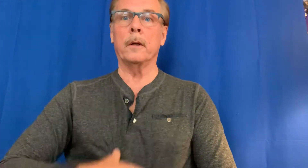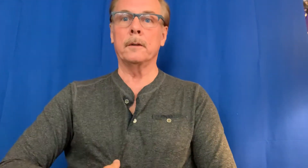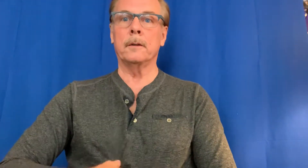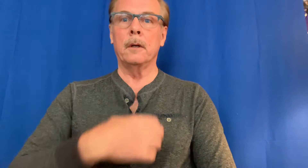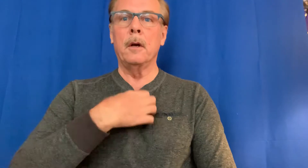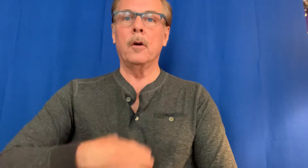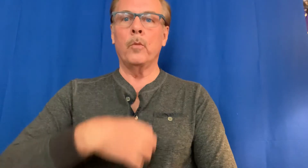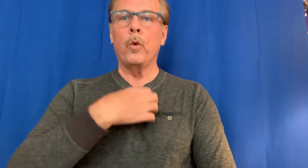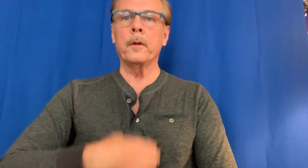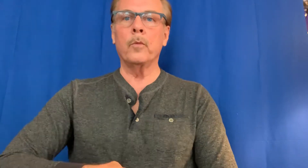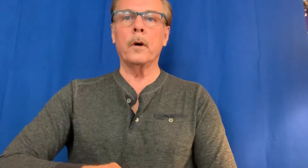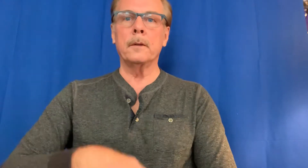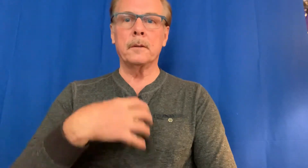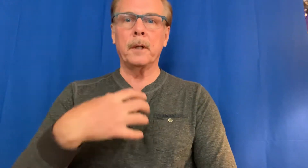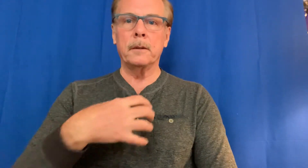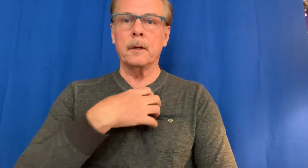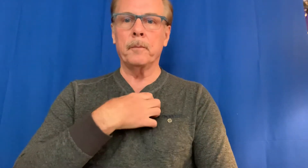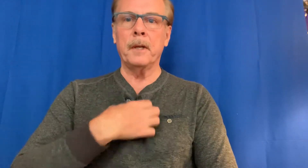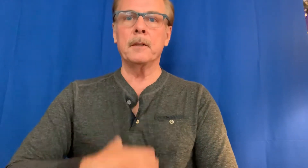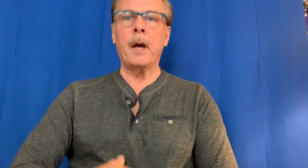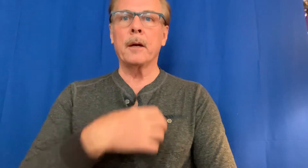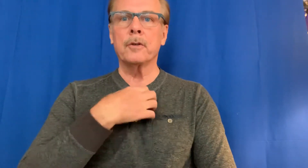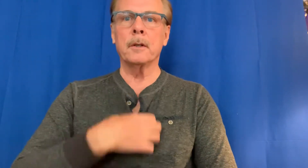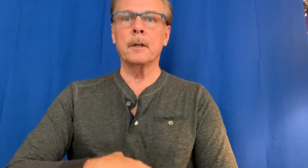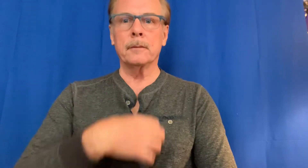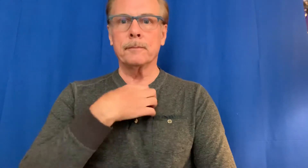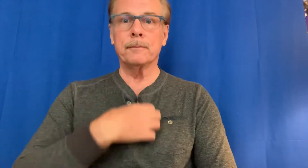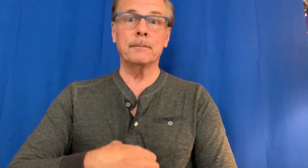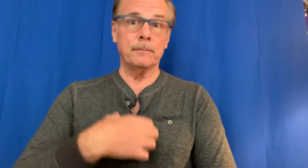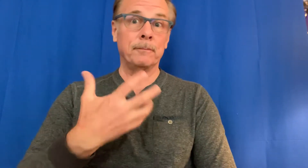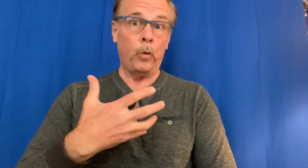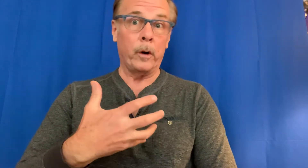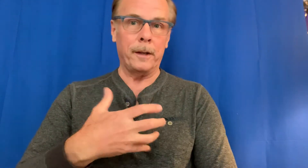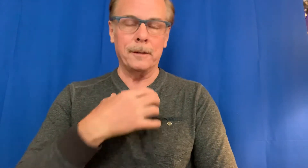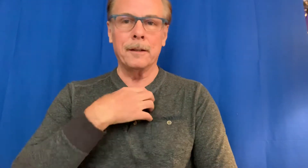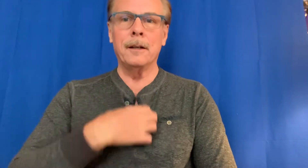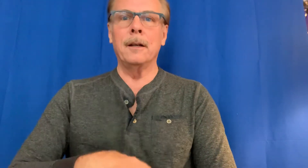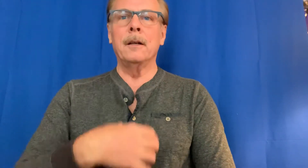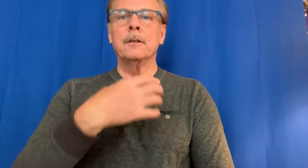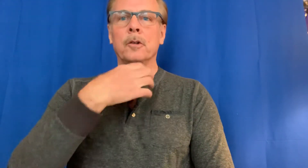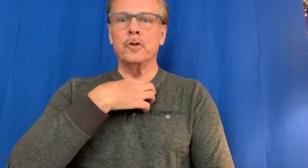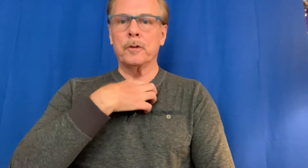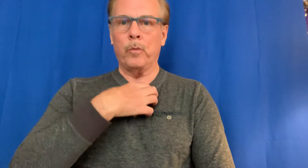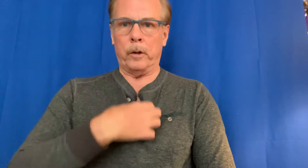once. More than once means passionate, horny, so just once.